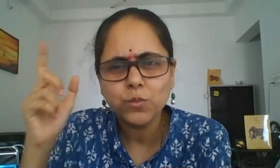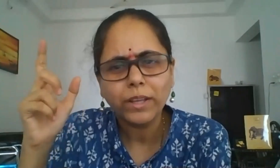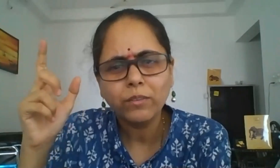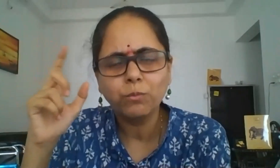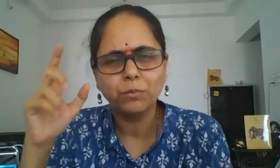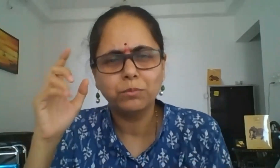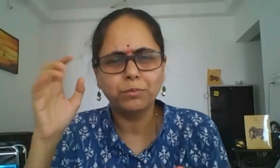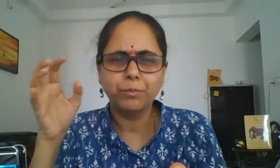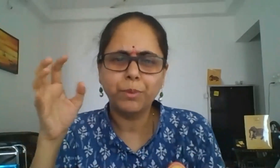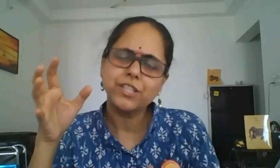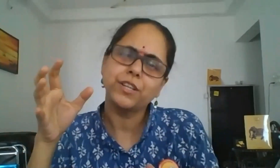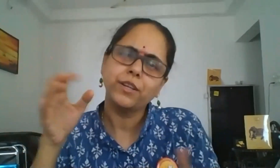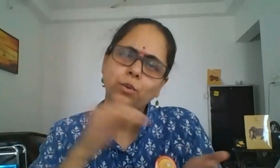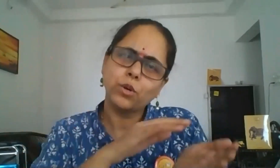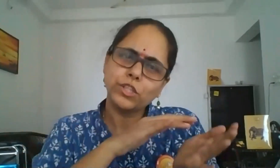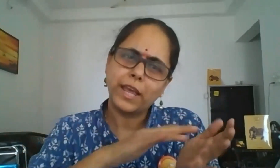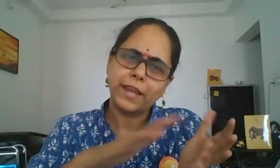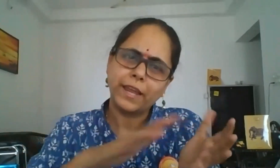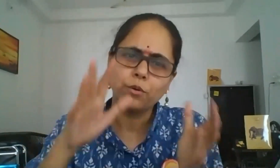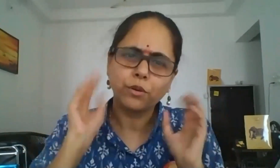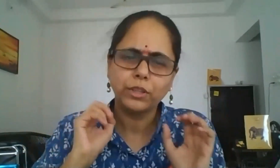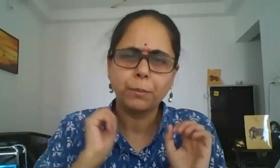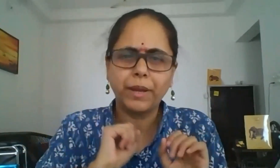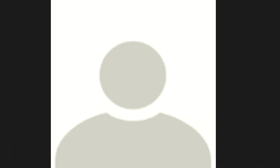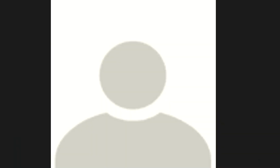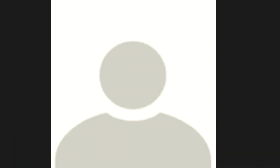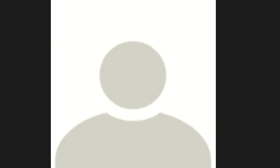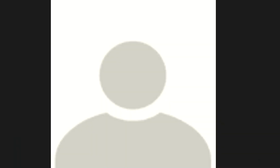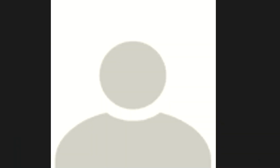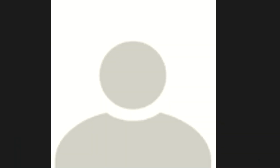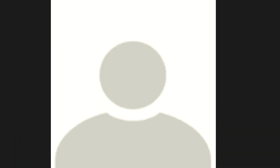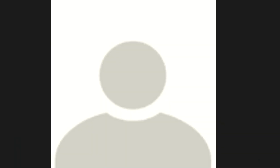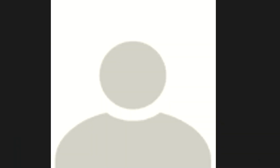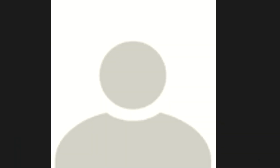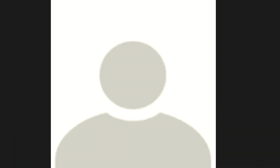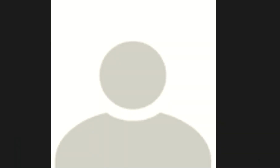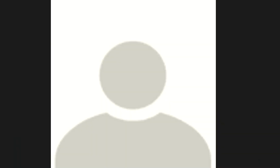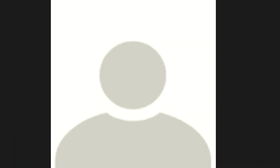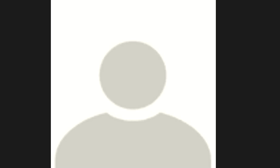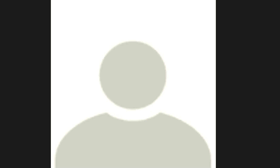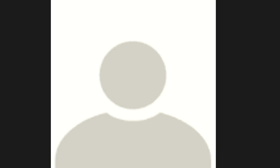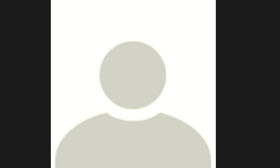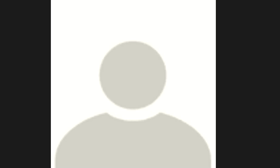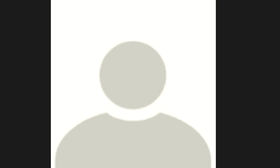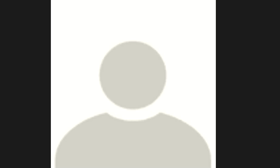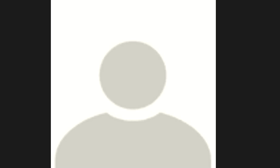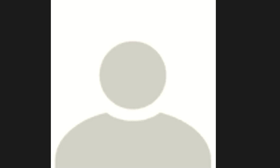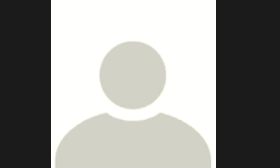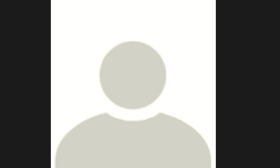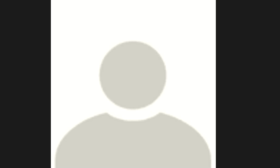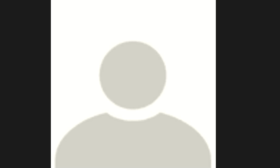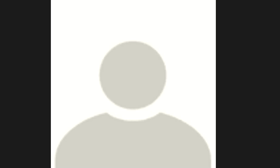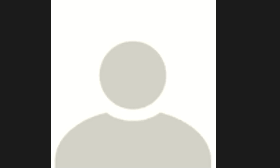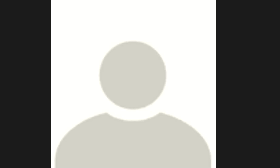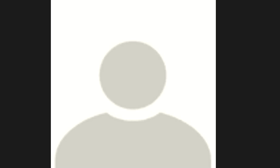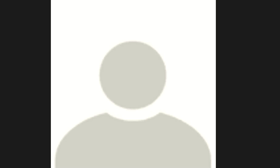one patient who was lying down on the bed. They had got his bed there, and I still